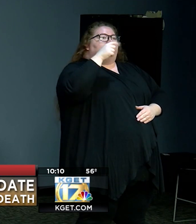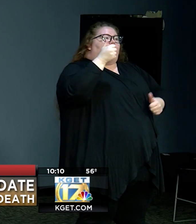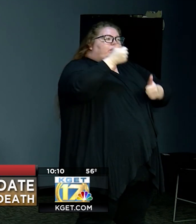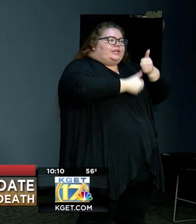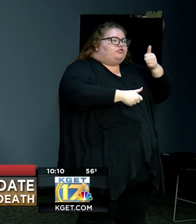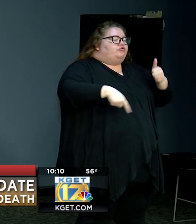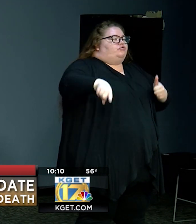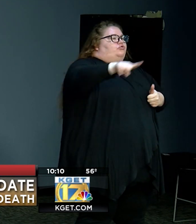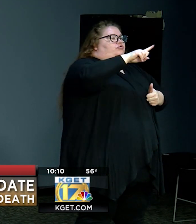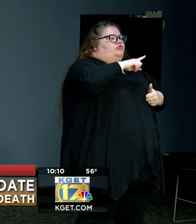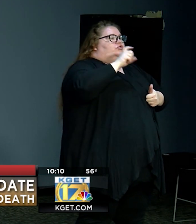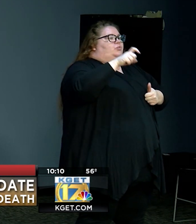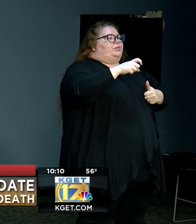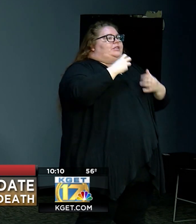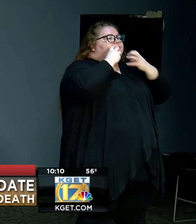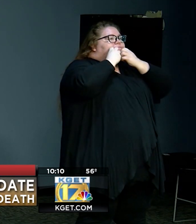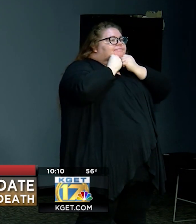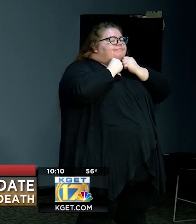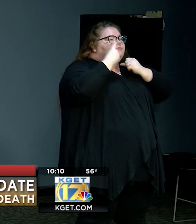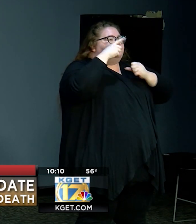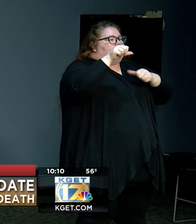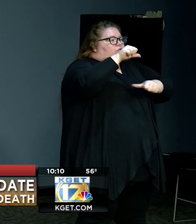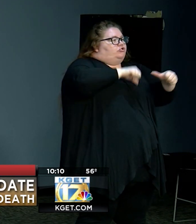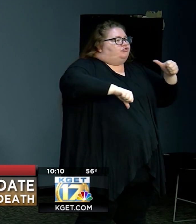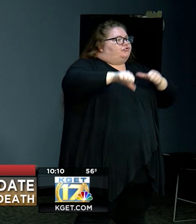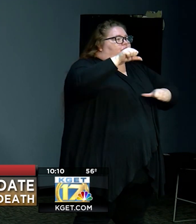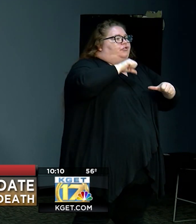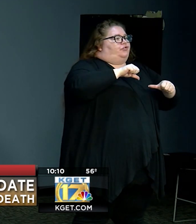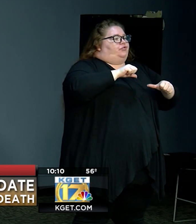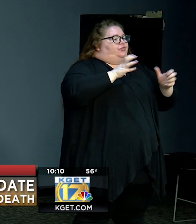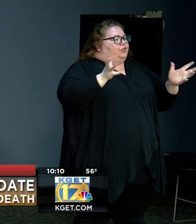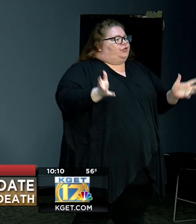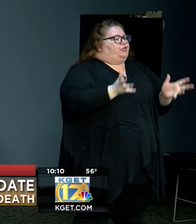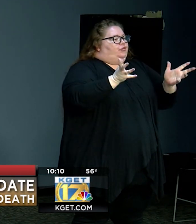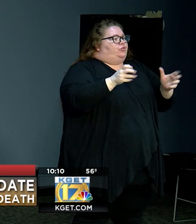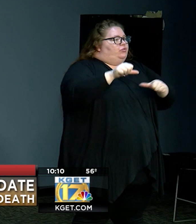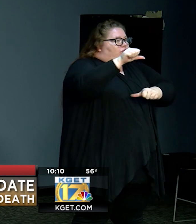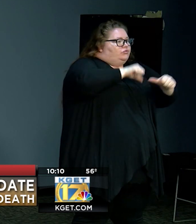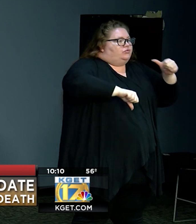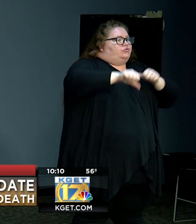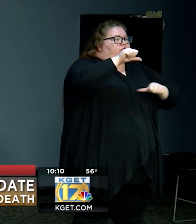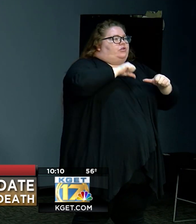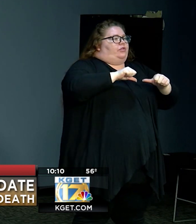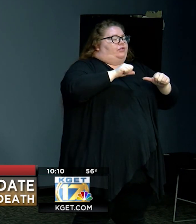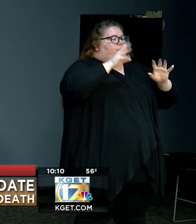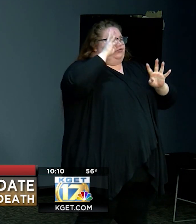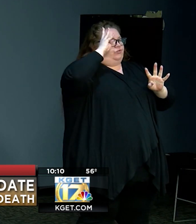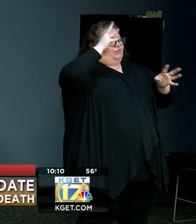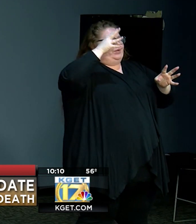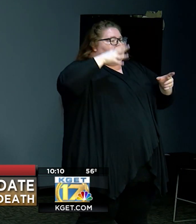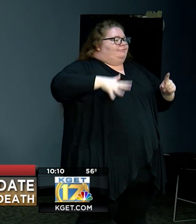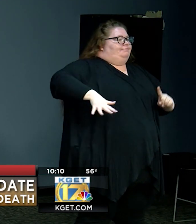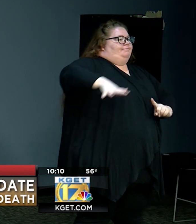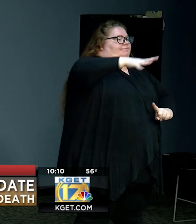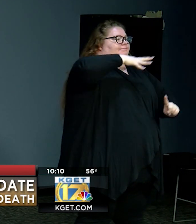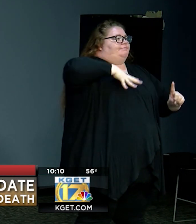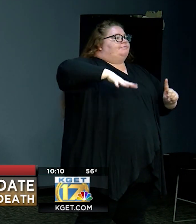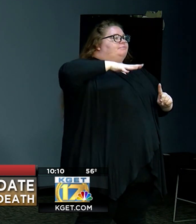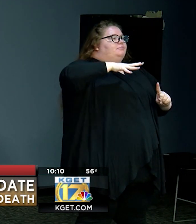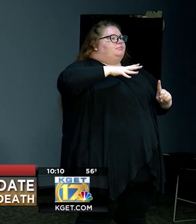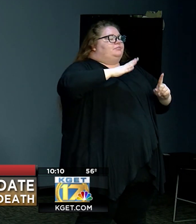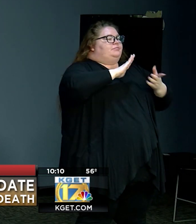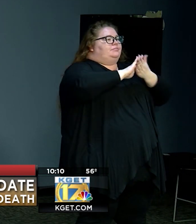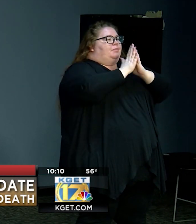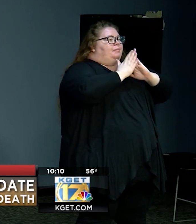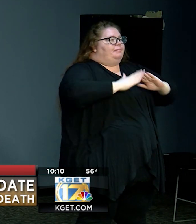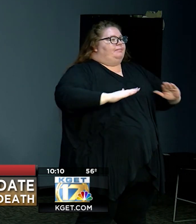care for one another. Let's encourage one another, and let's create that atmosphere of